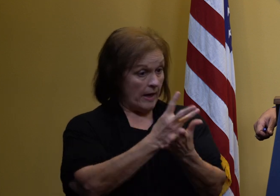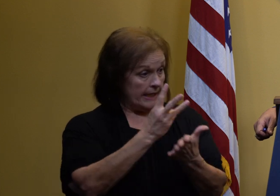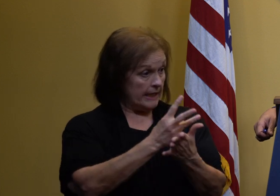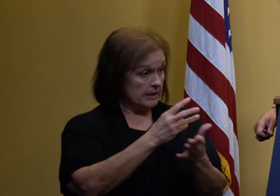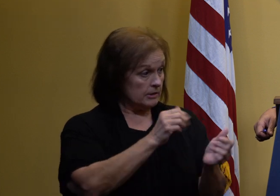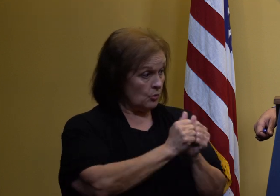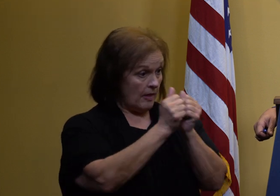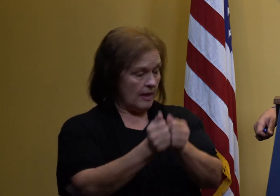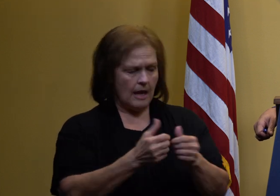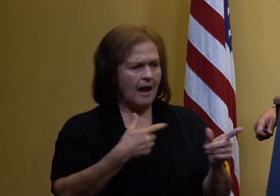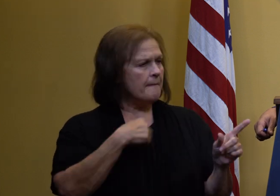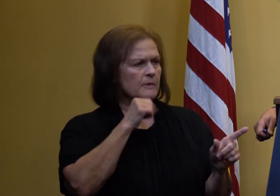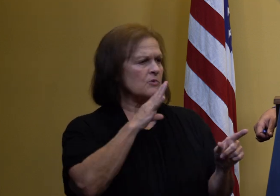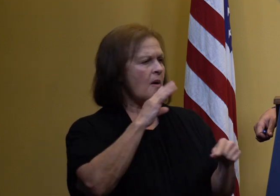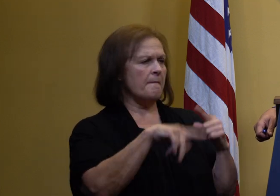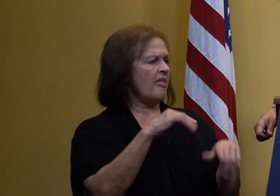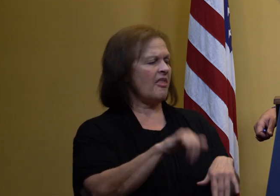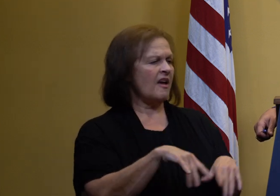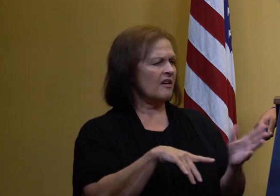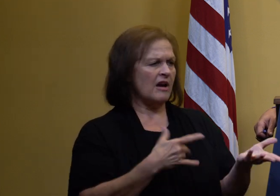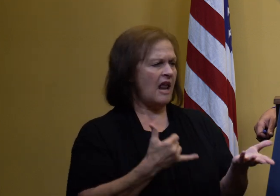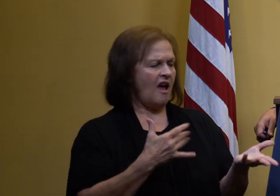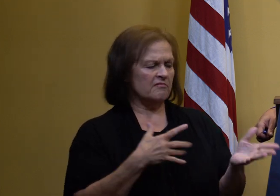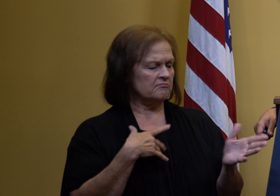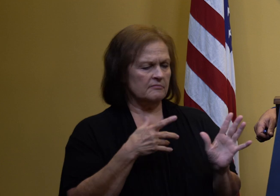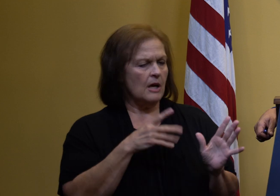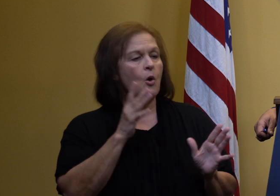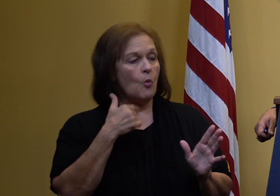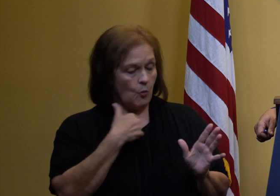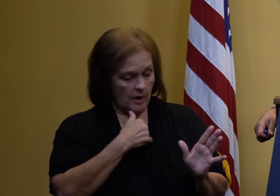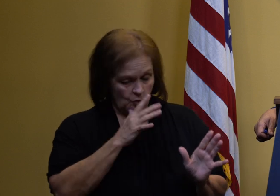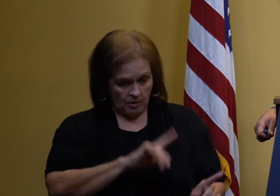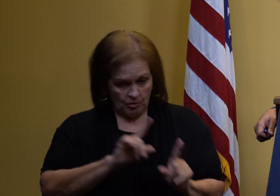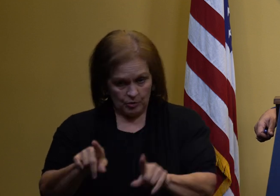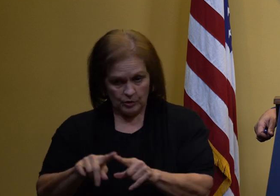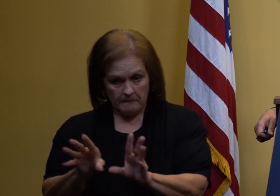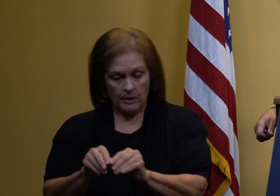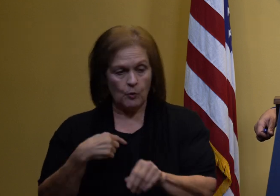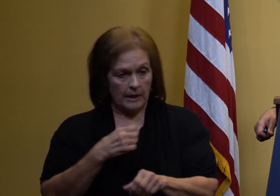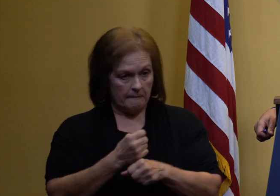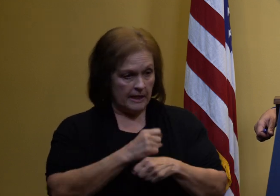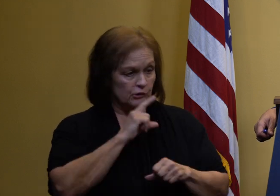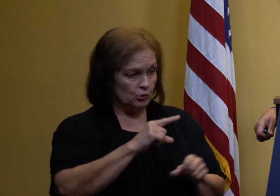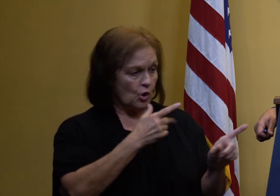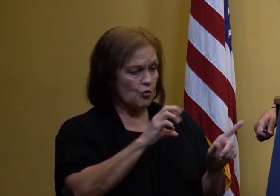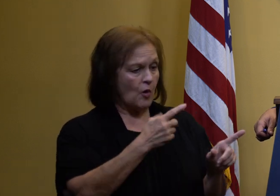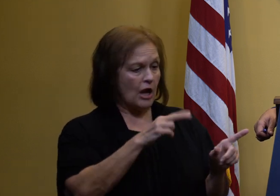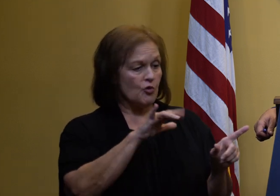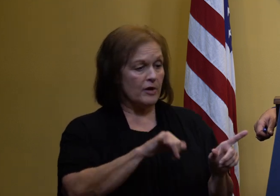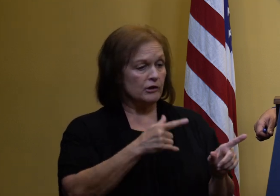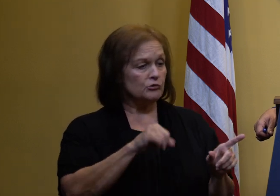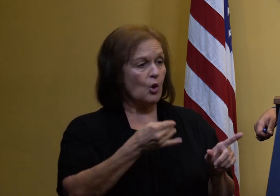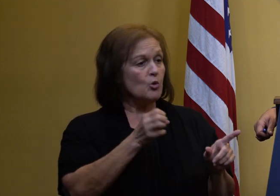that particular date you're talking about. I'm not going into detail. Bottom line is, we're going to show up and we're going to make sure that Gregory Joseph